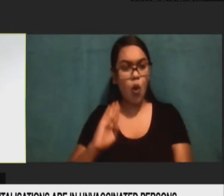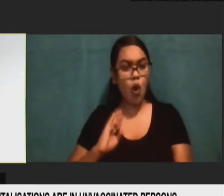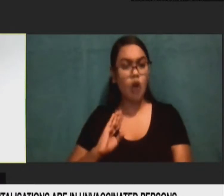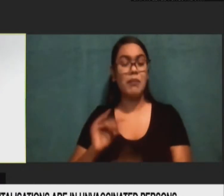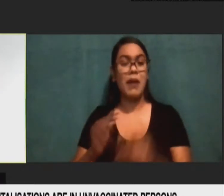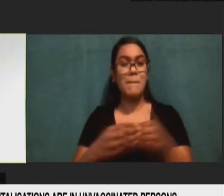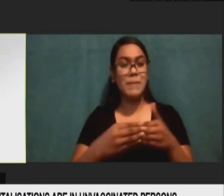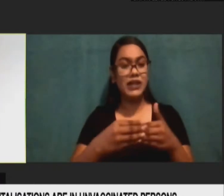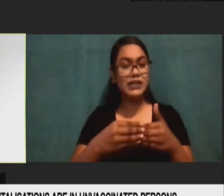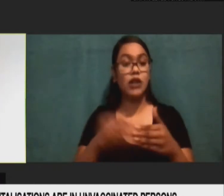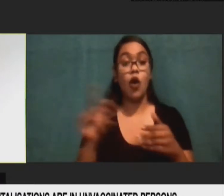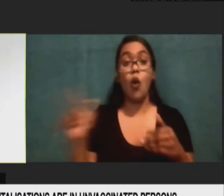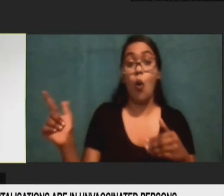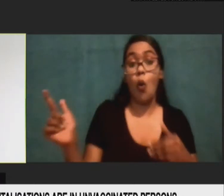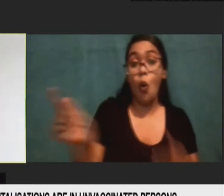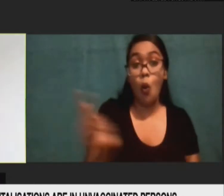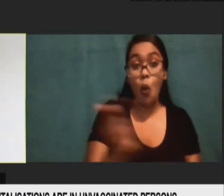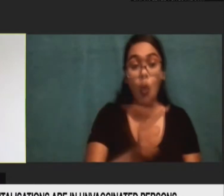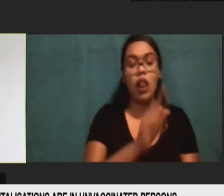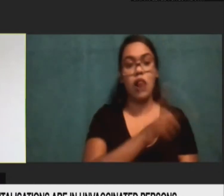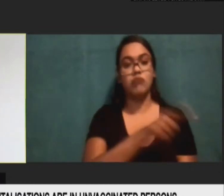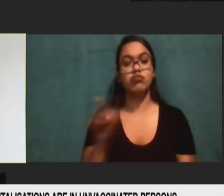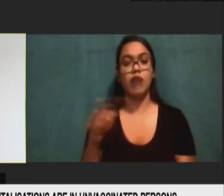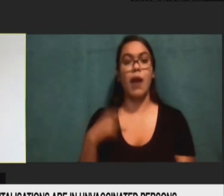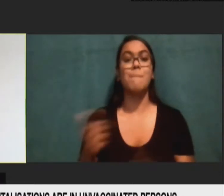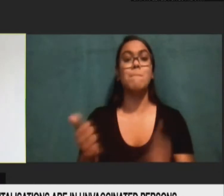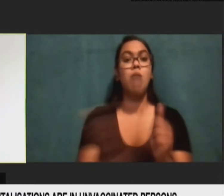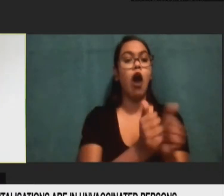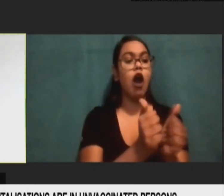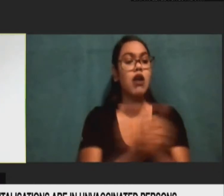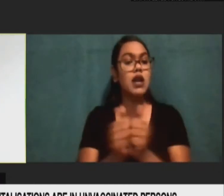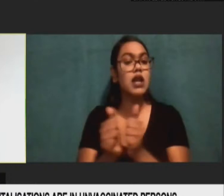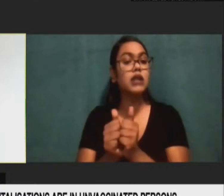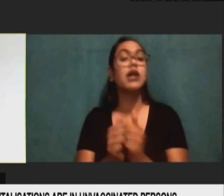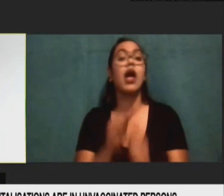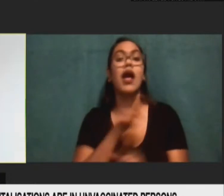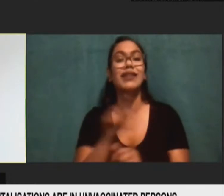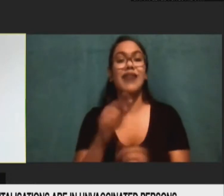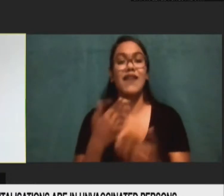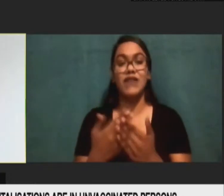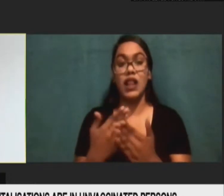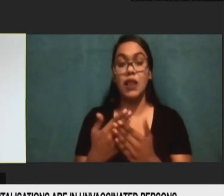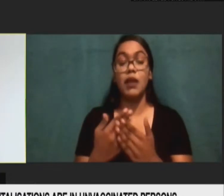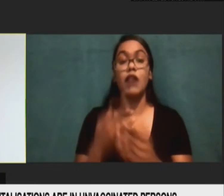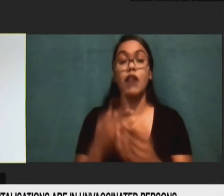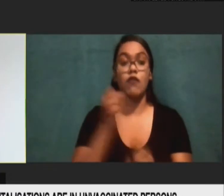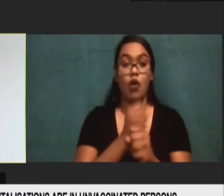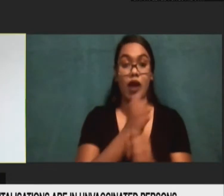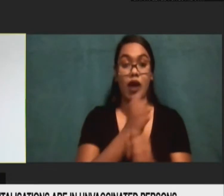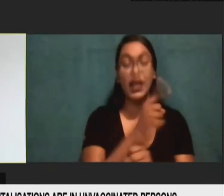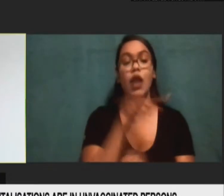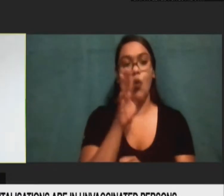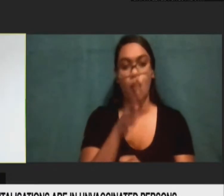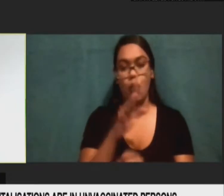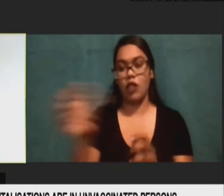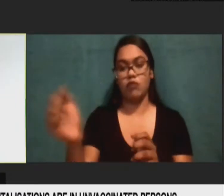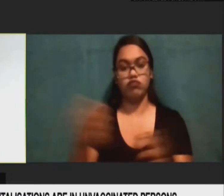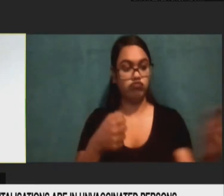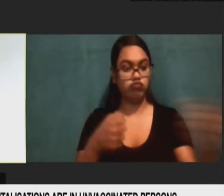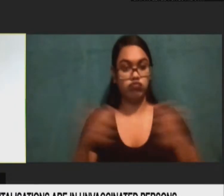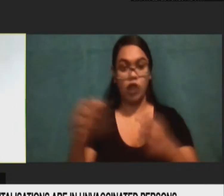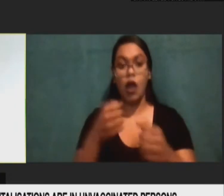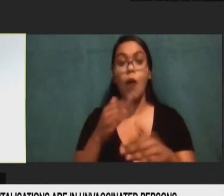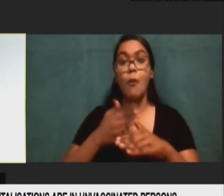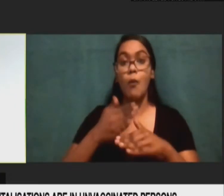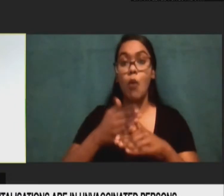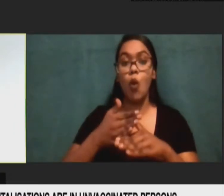and all the partners that have been available as resources for Gauteng Department of Health will be deployed collectively, collaboratively,